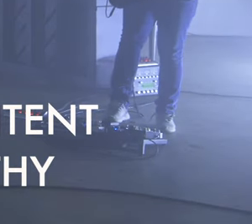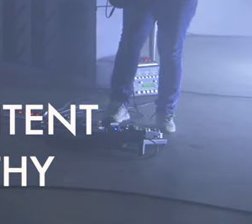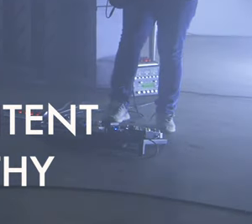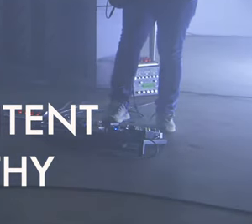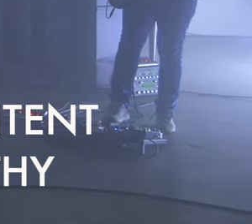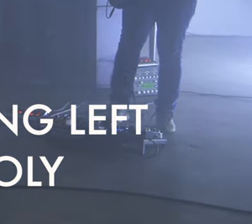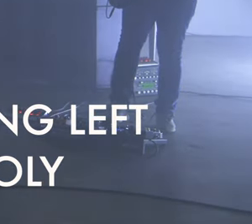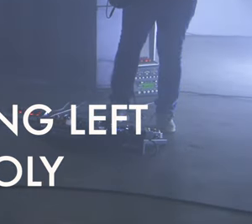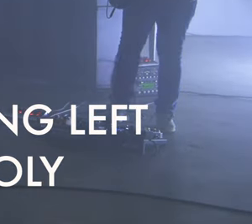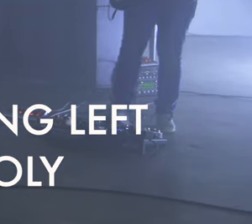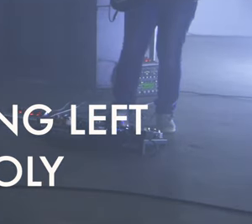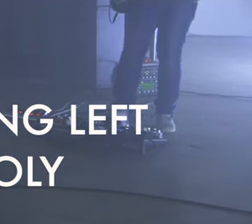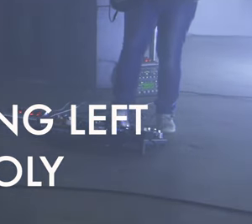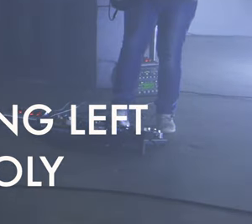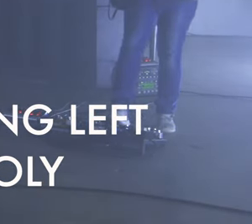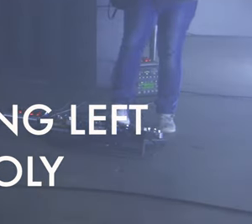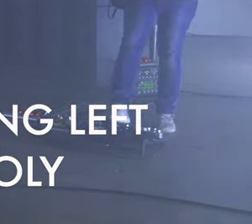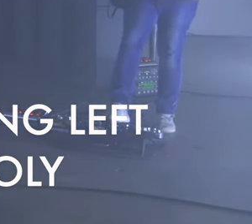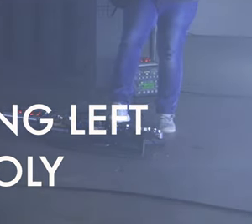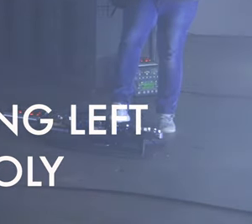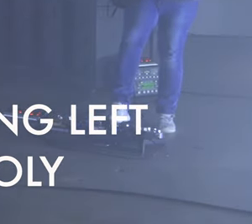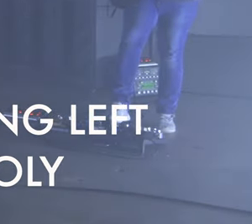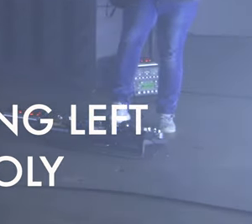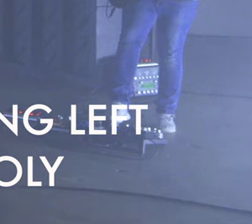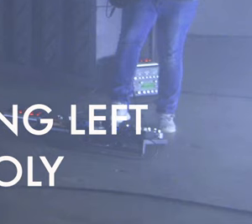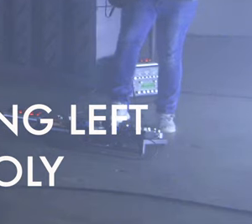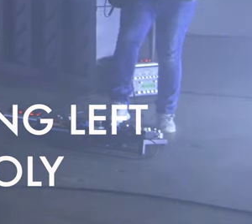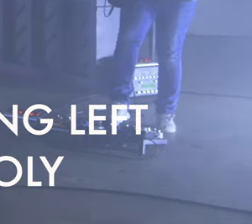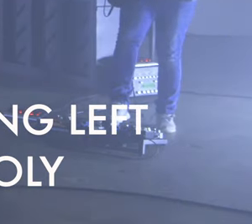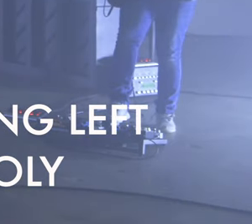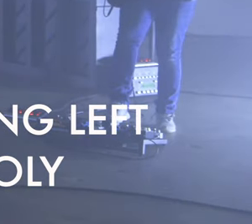and all who hurt with nothing left,